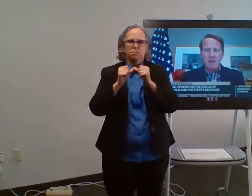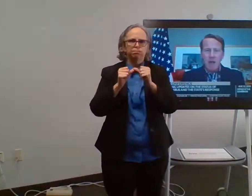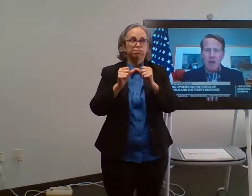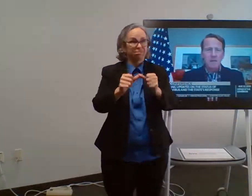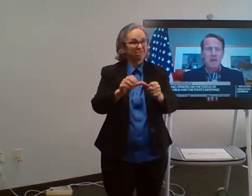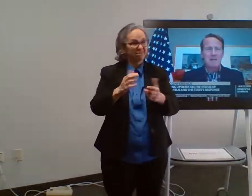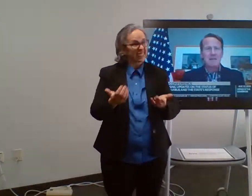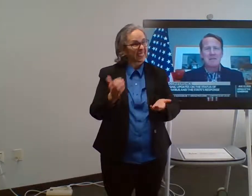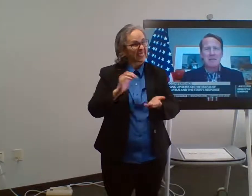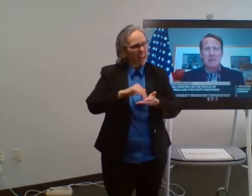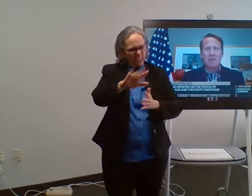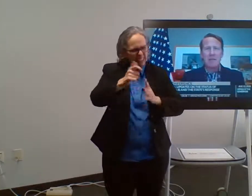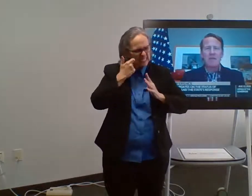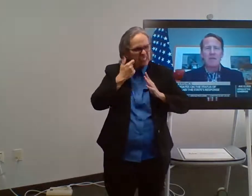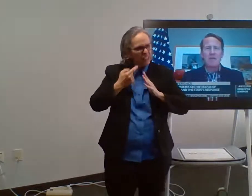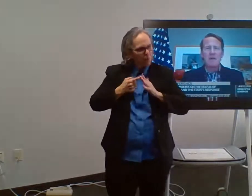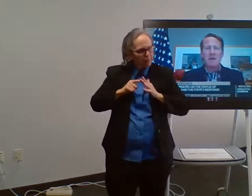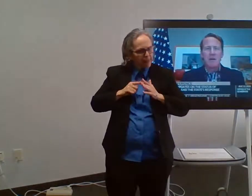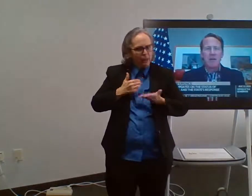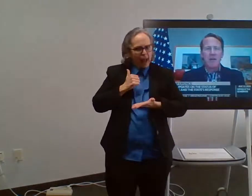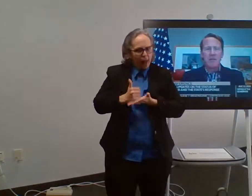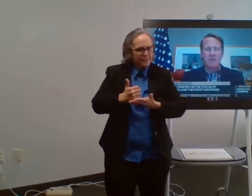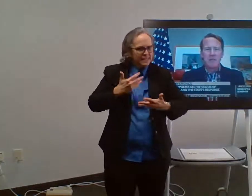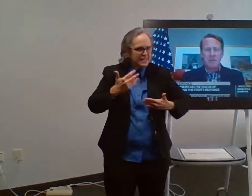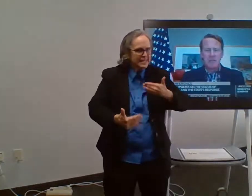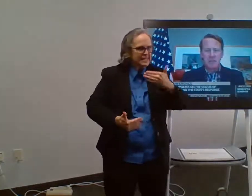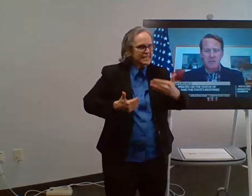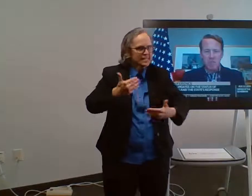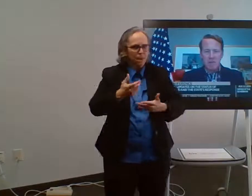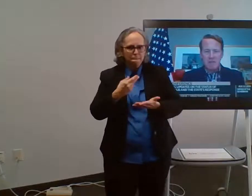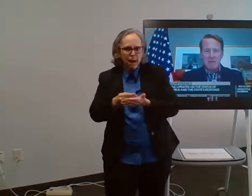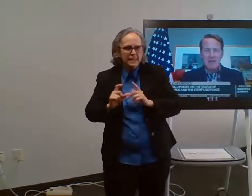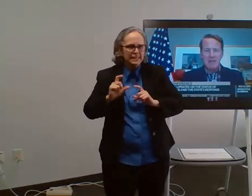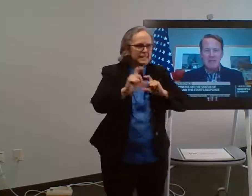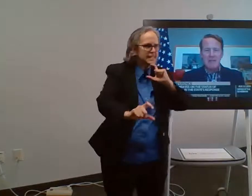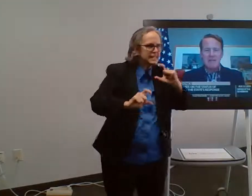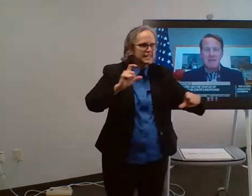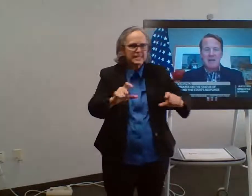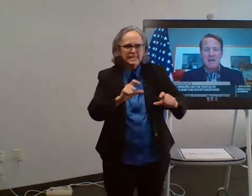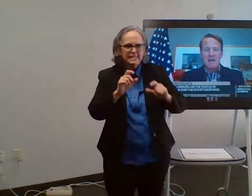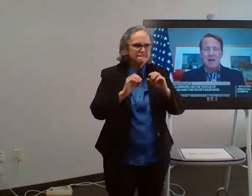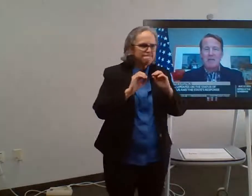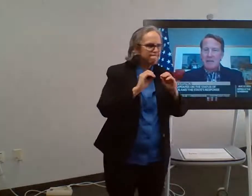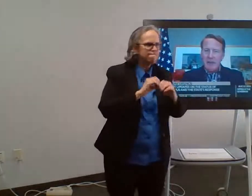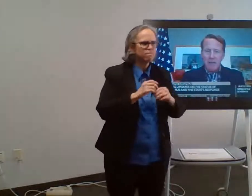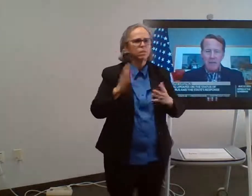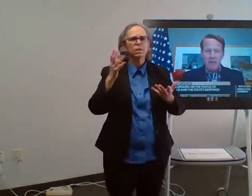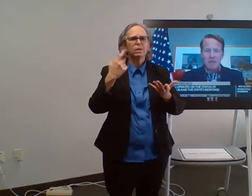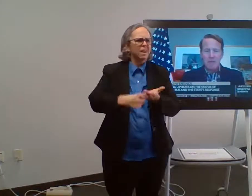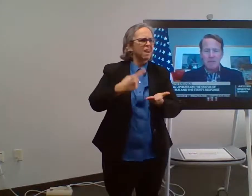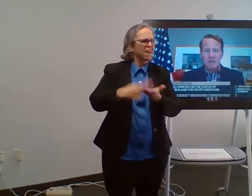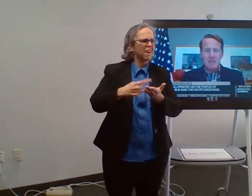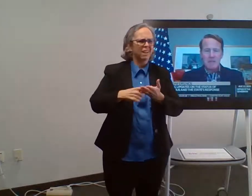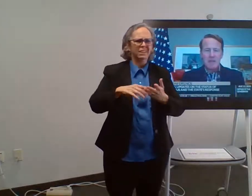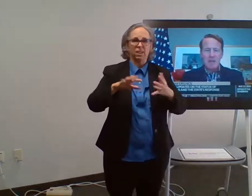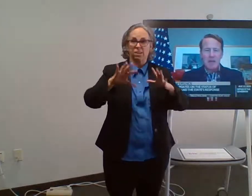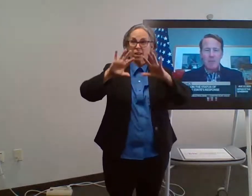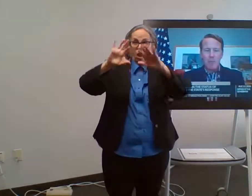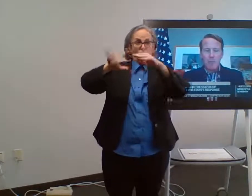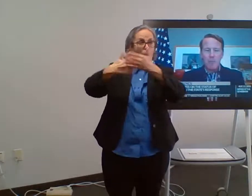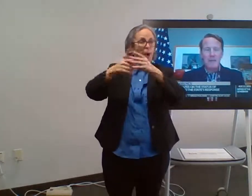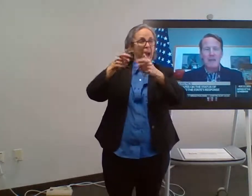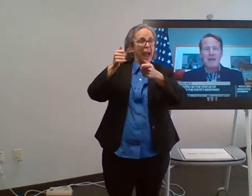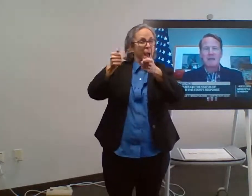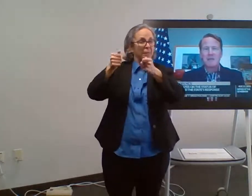as we've talked about this, that people have been across the administration have embraced the idea on the talent front, especially to